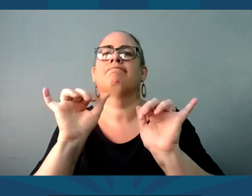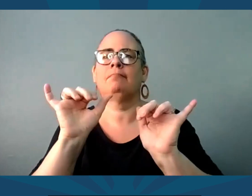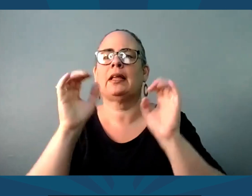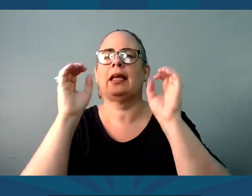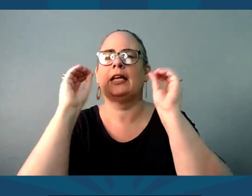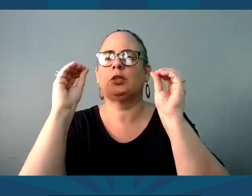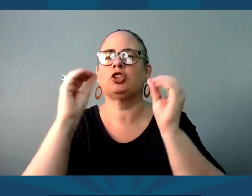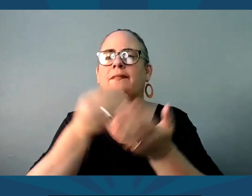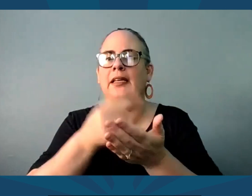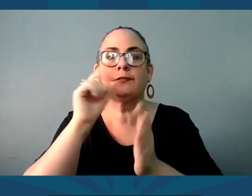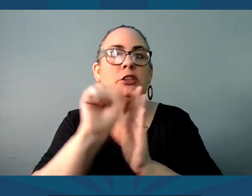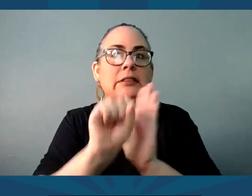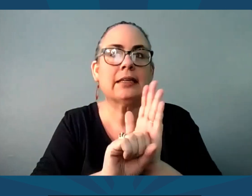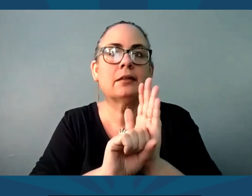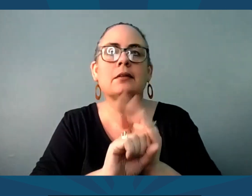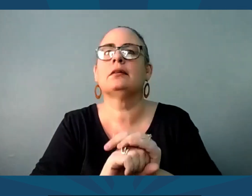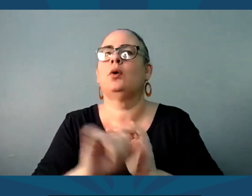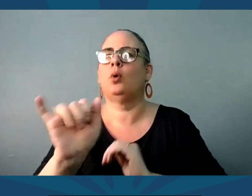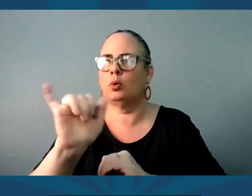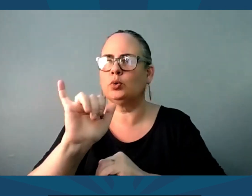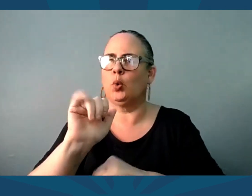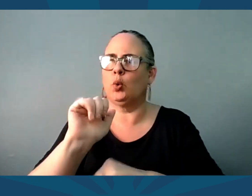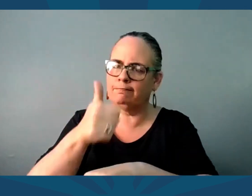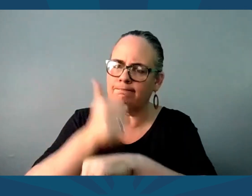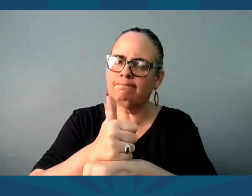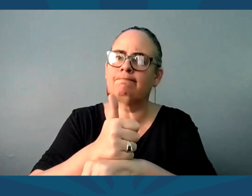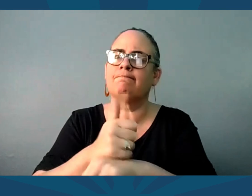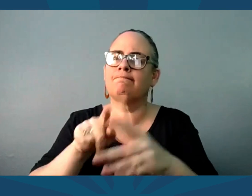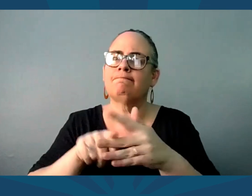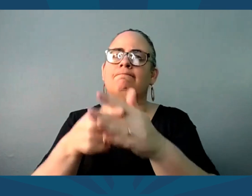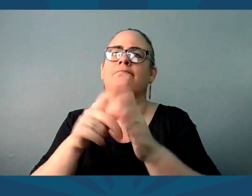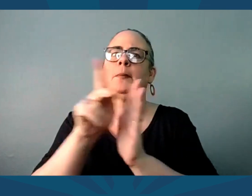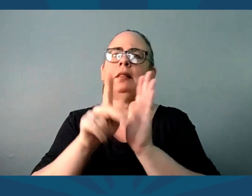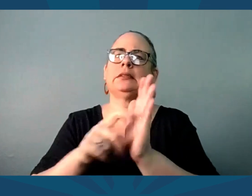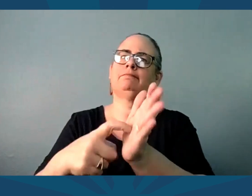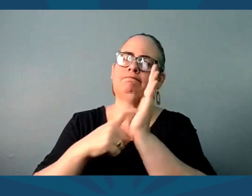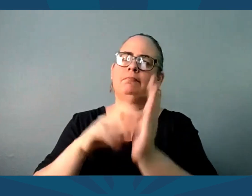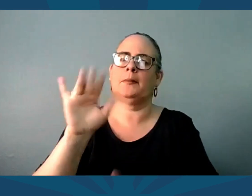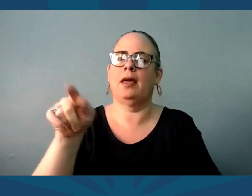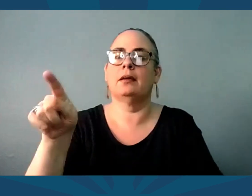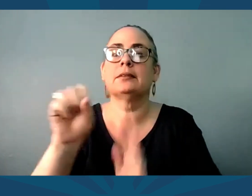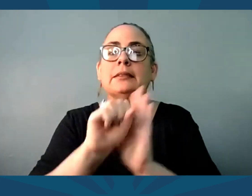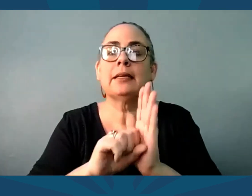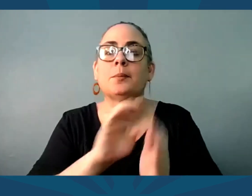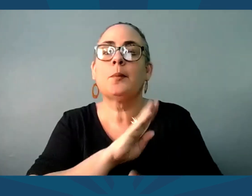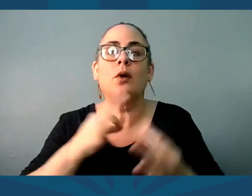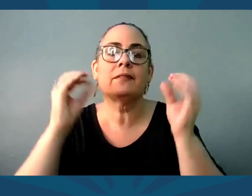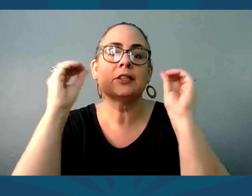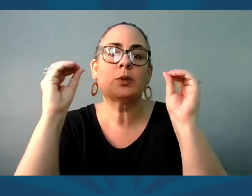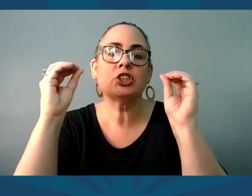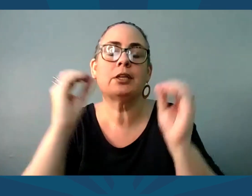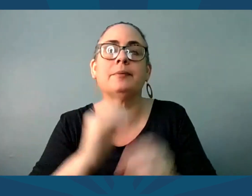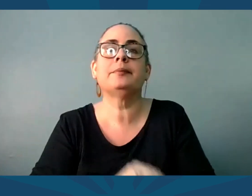superintendent oversees the state's education finances and implements policy mandated by the State Board of